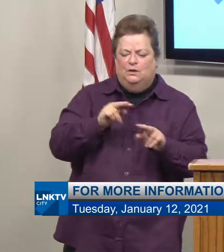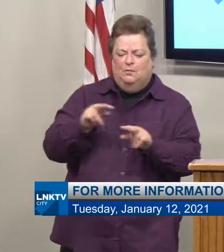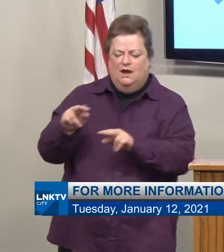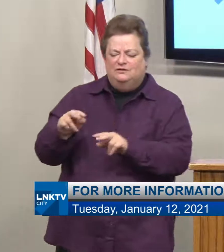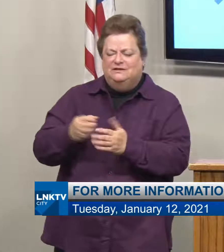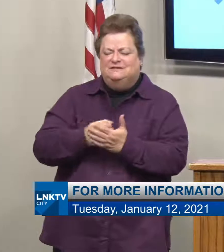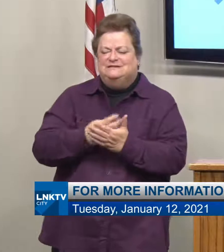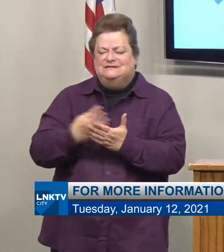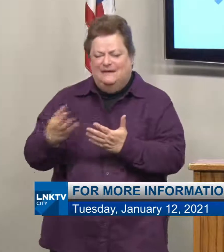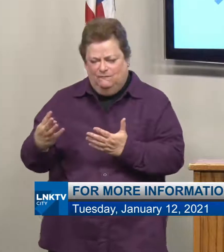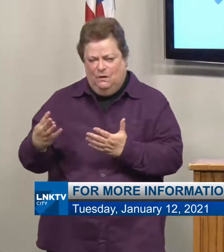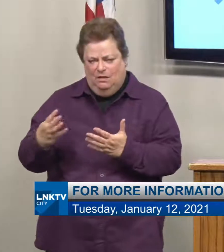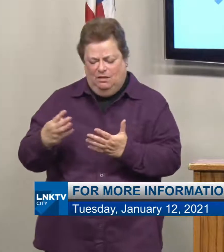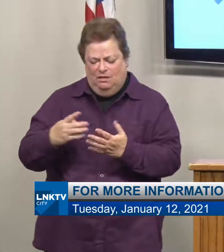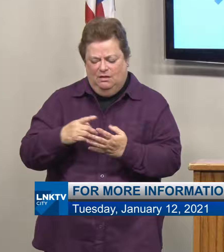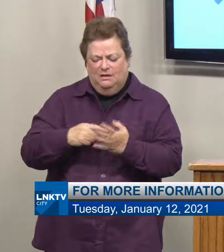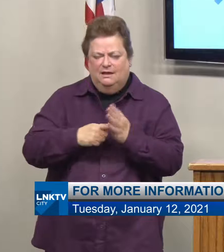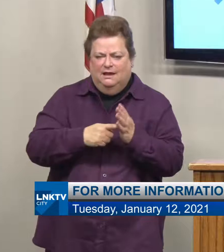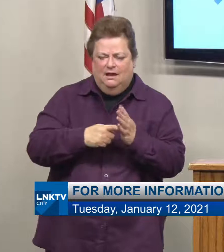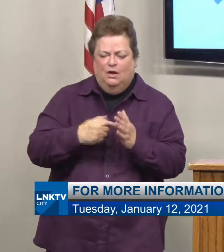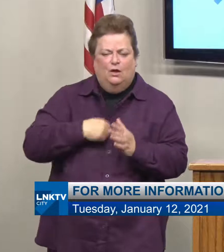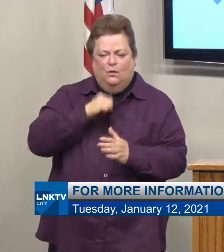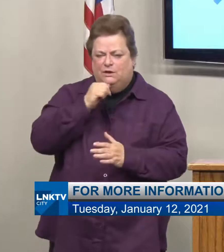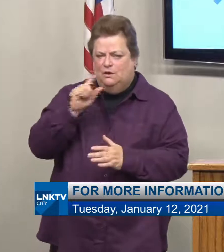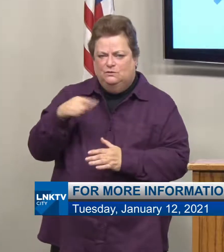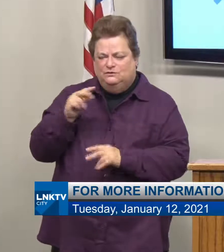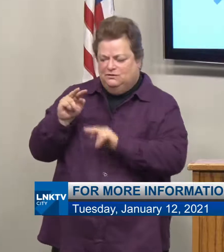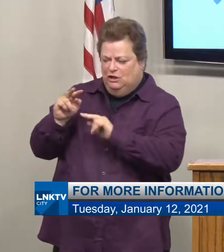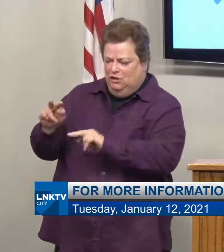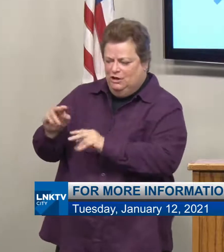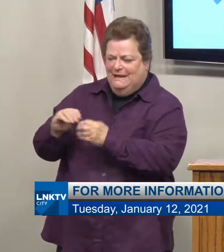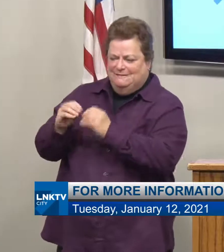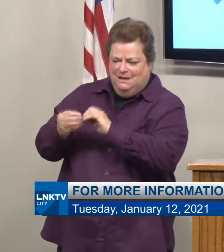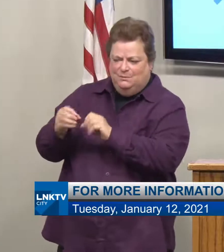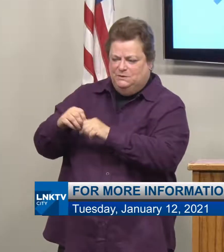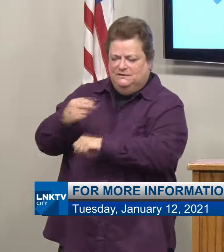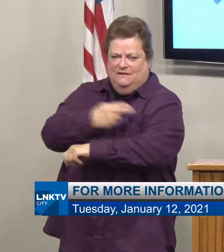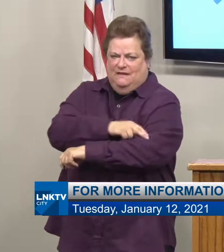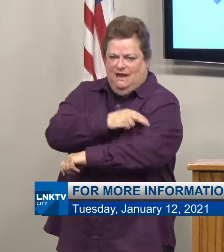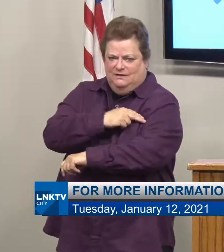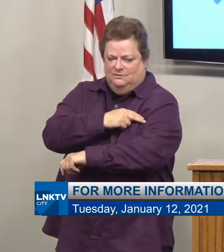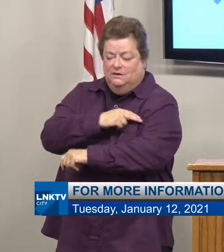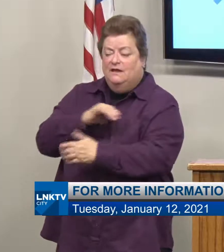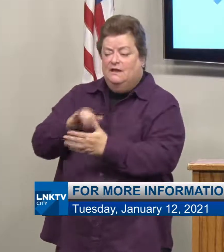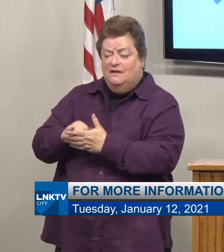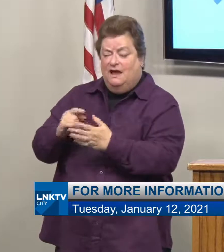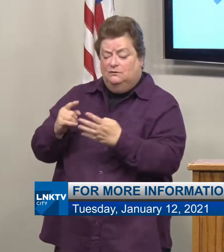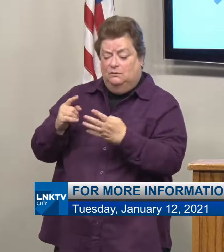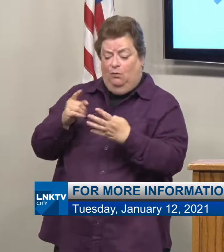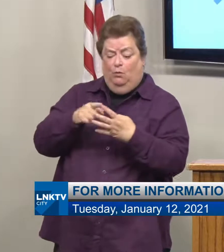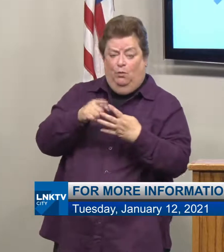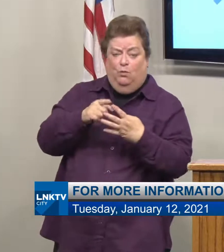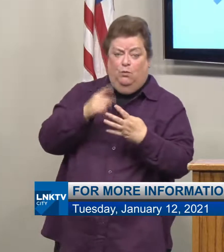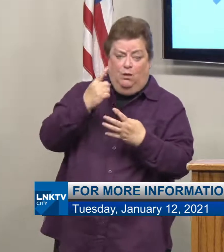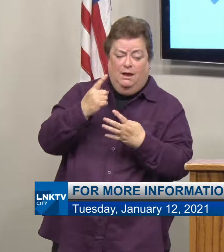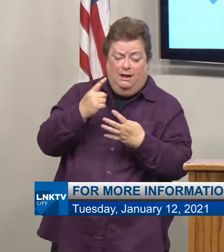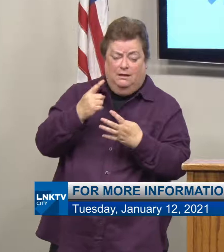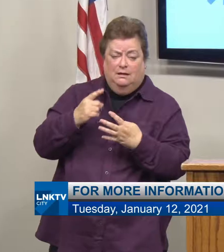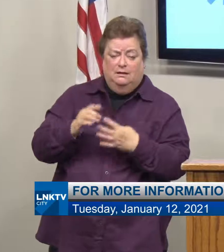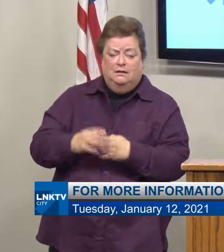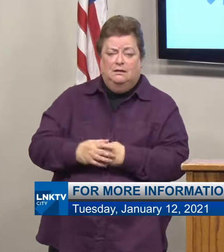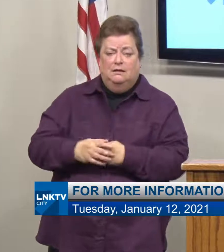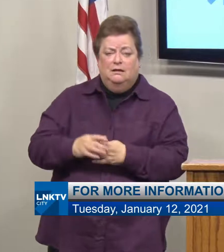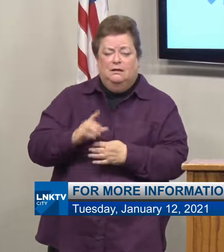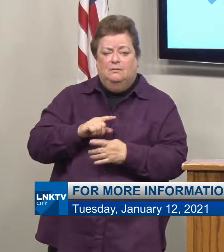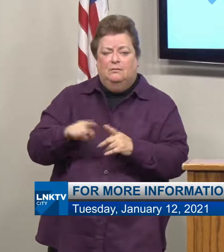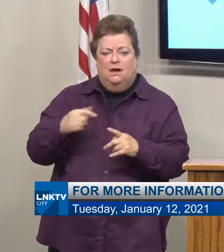indicators, not just hospitalizations. That is one key factor. But another one is